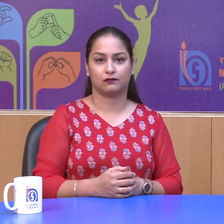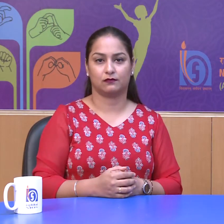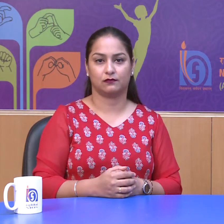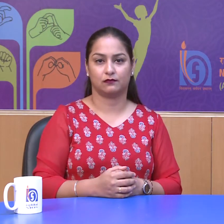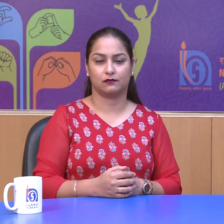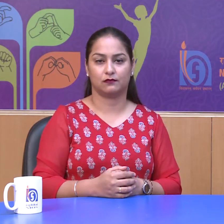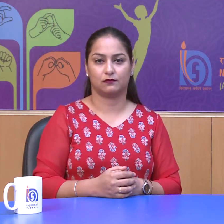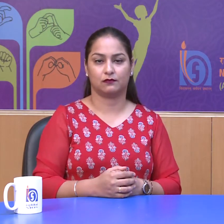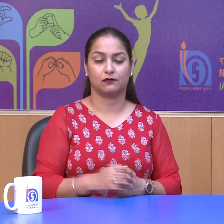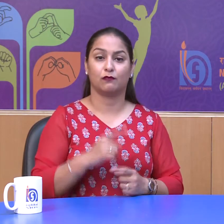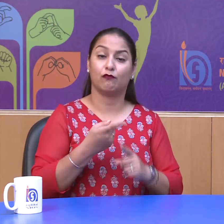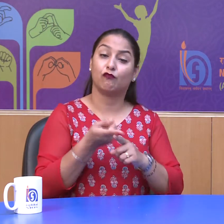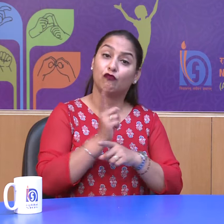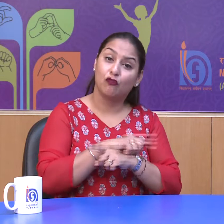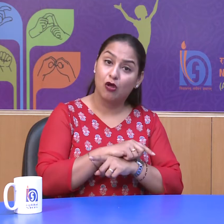from the consent of the governed.